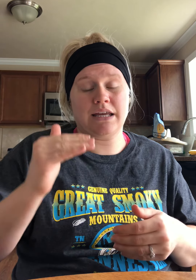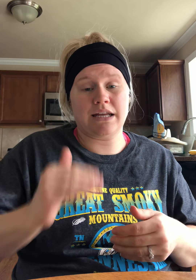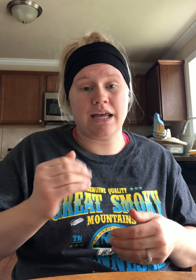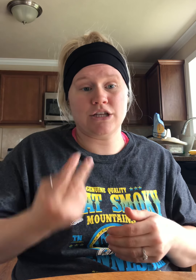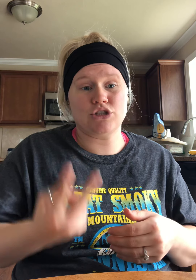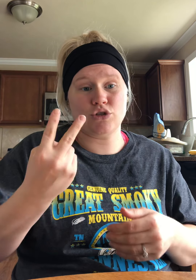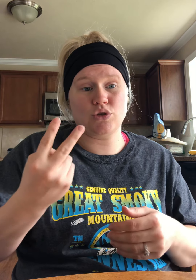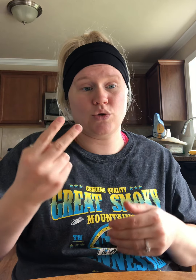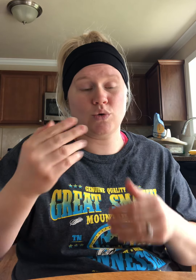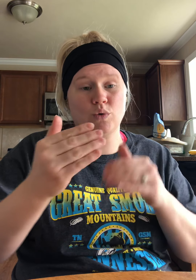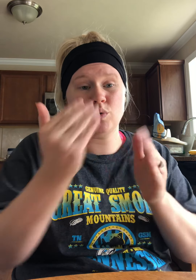this